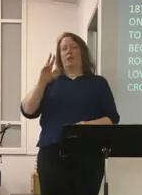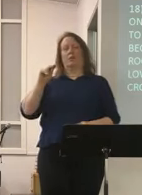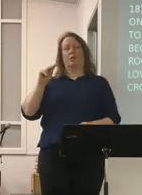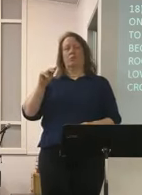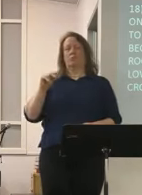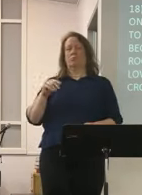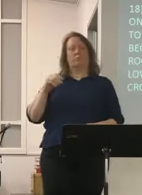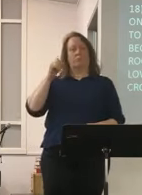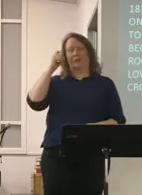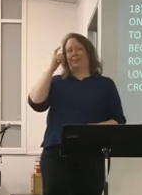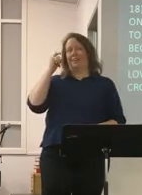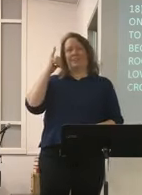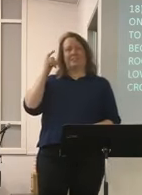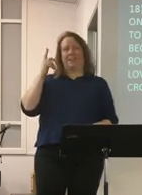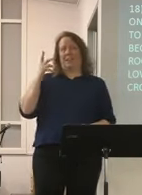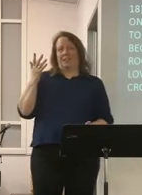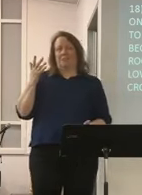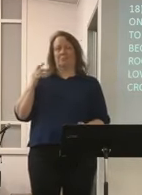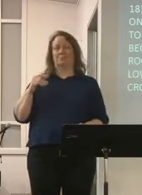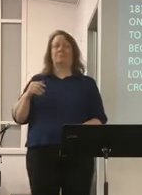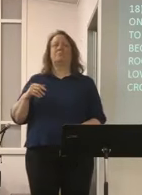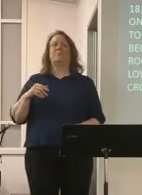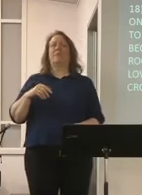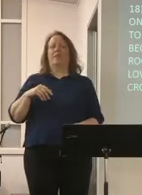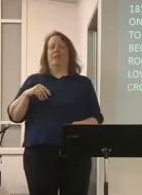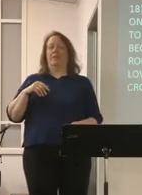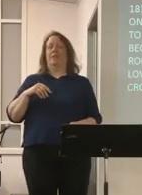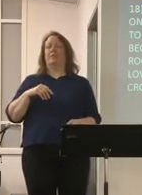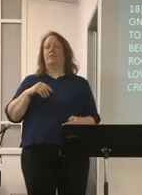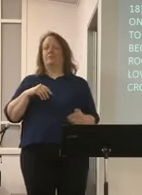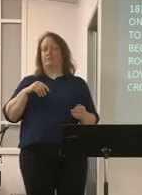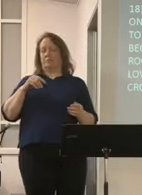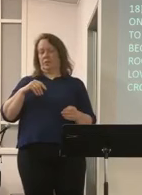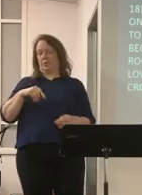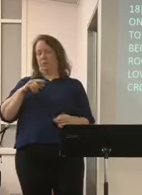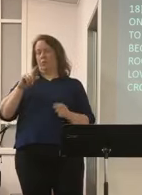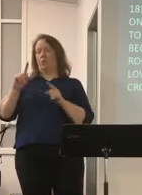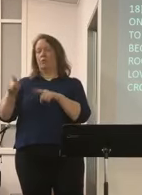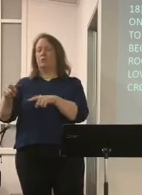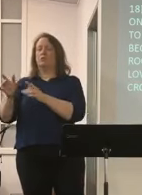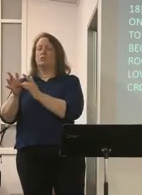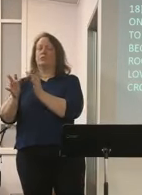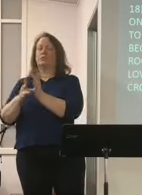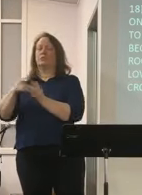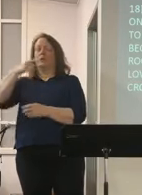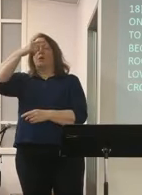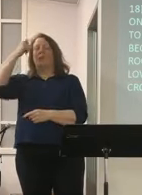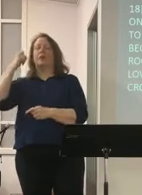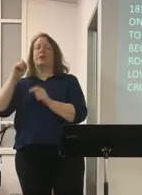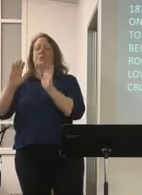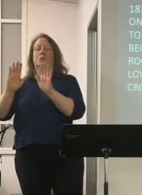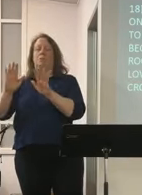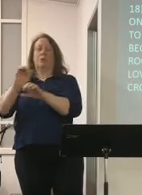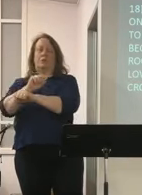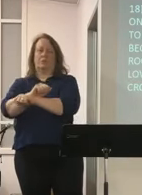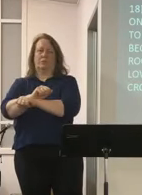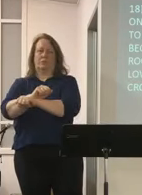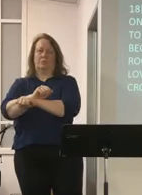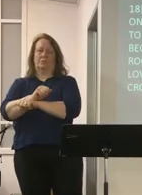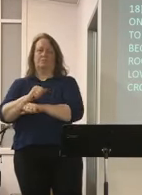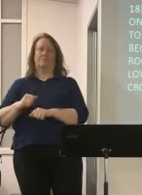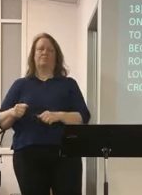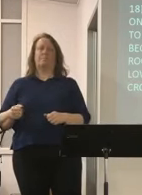yet, theologically. They were coming to Jesus because of all the miracles that were spreading